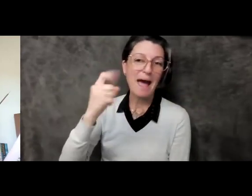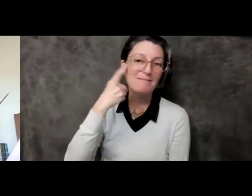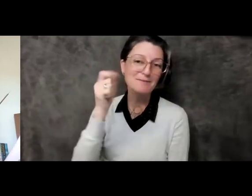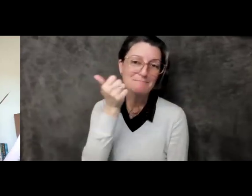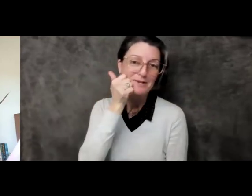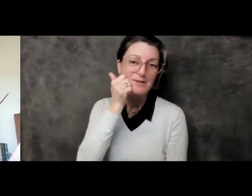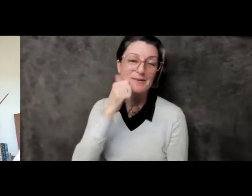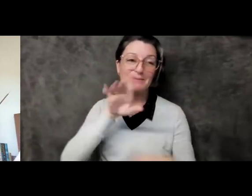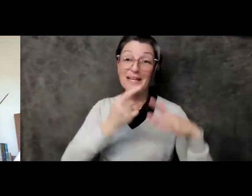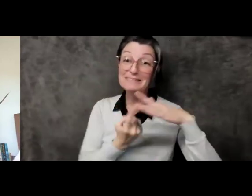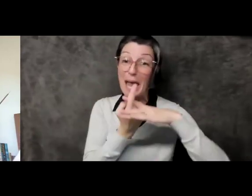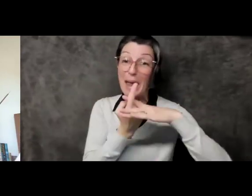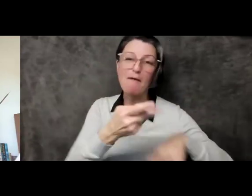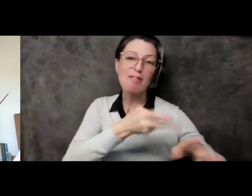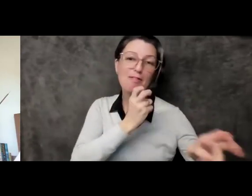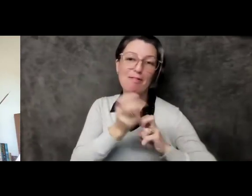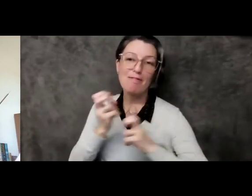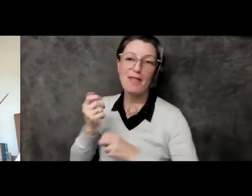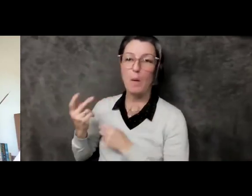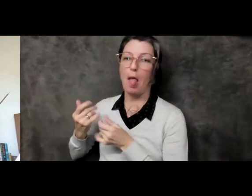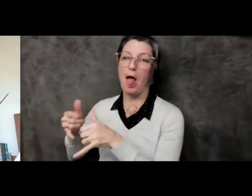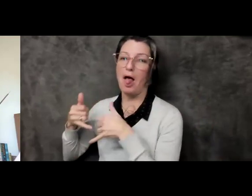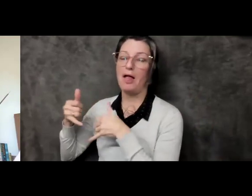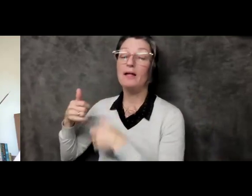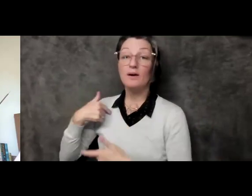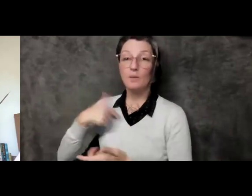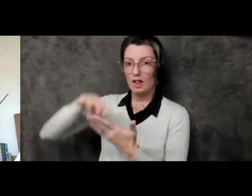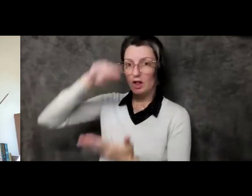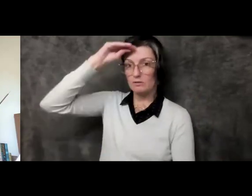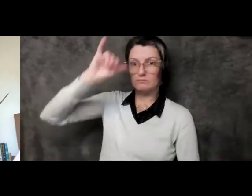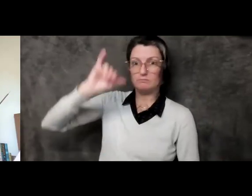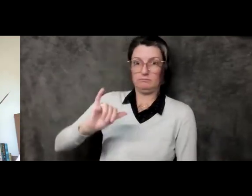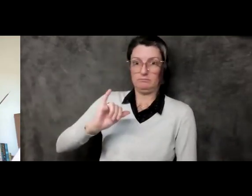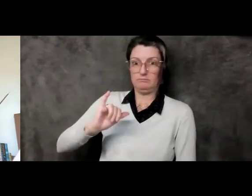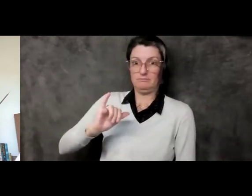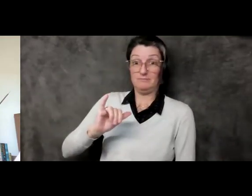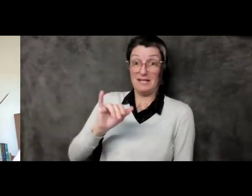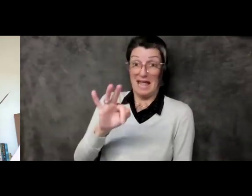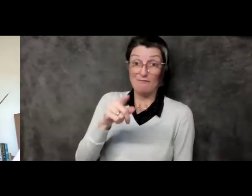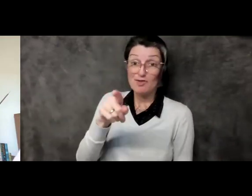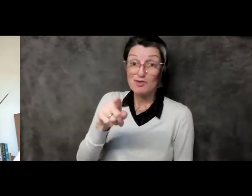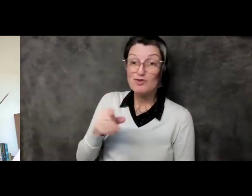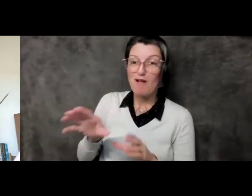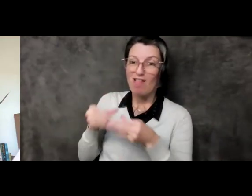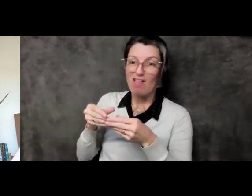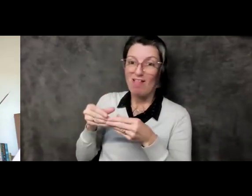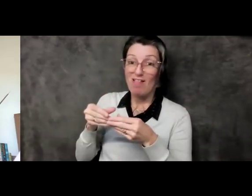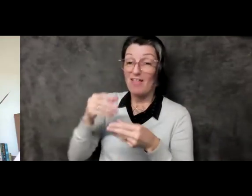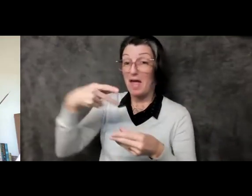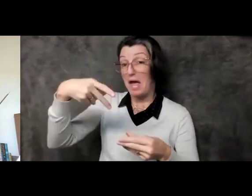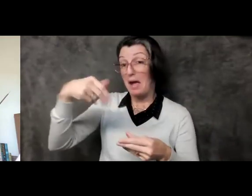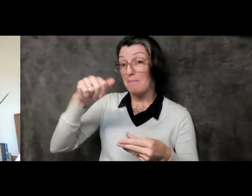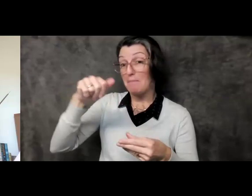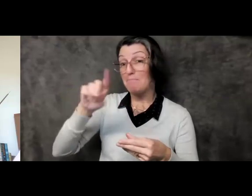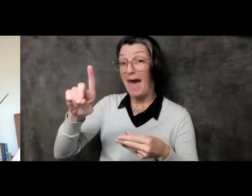got regular kid hurt. Because we discovered that strapped on with just a little bit of duct tape, they stopped the bleeding like